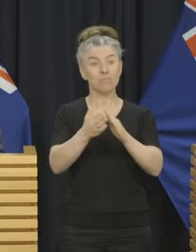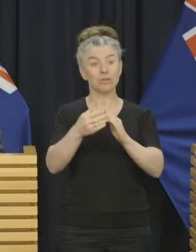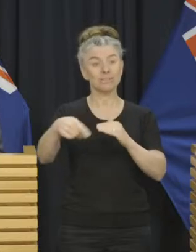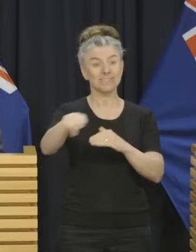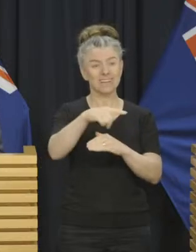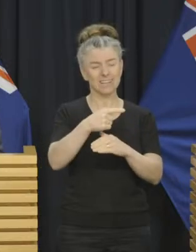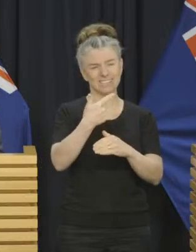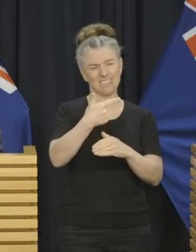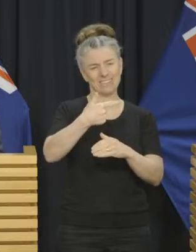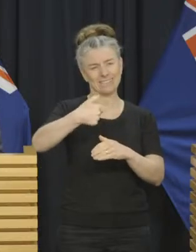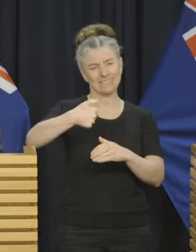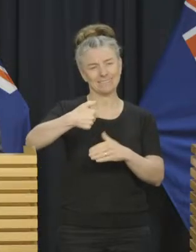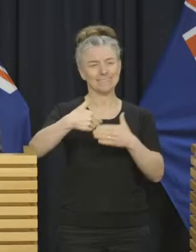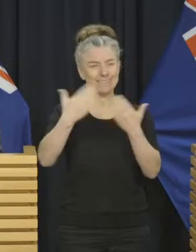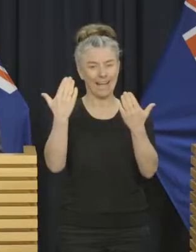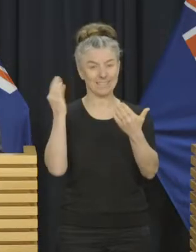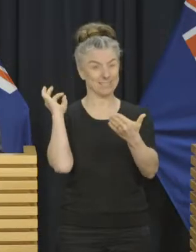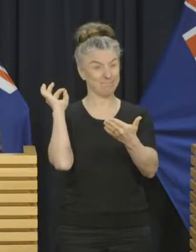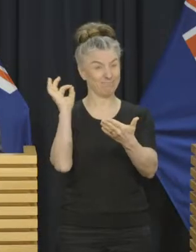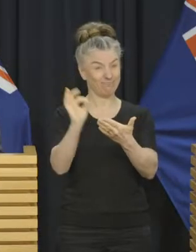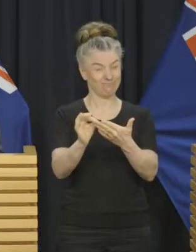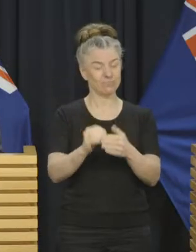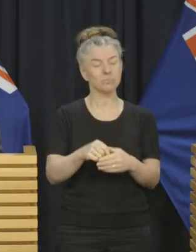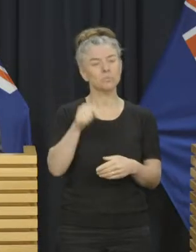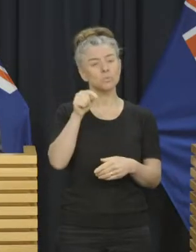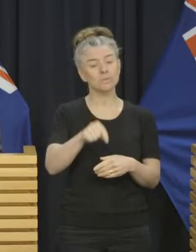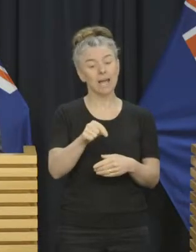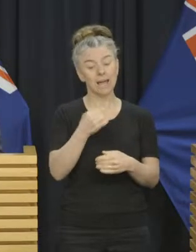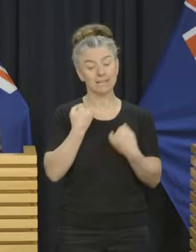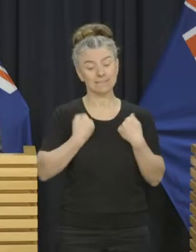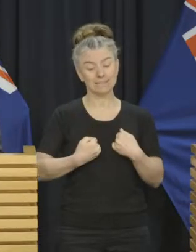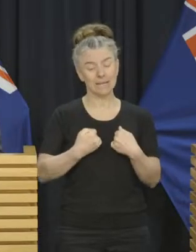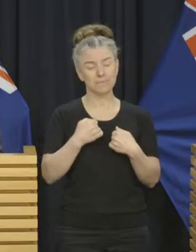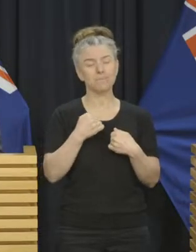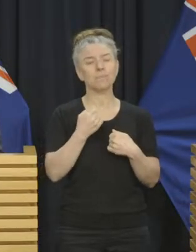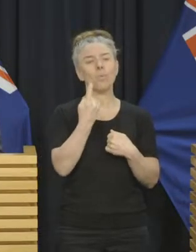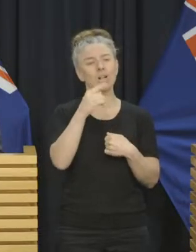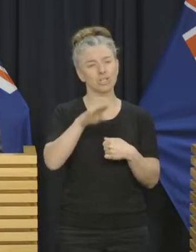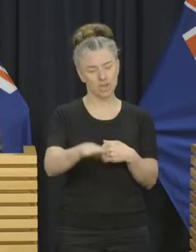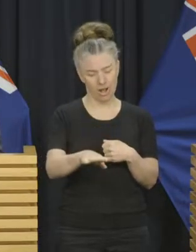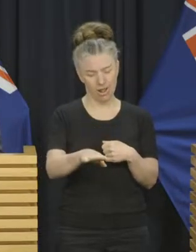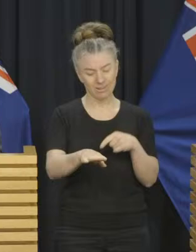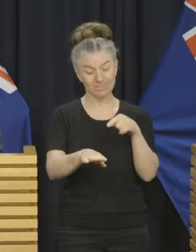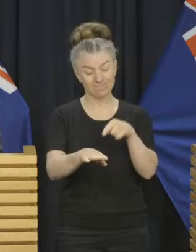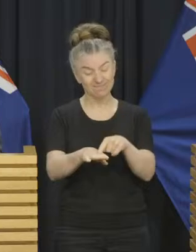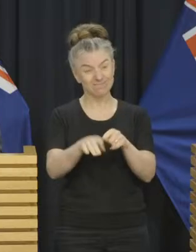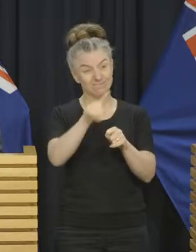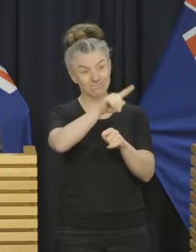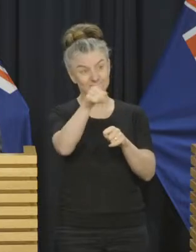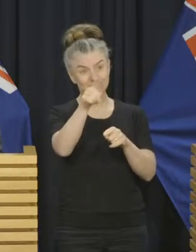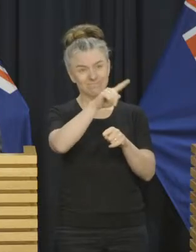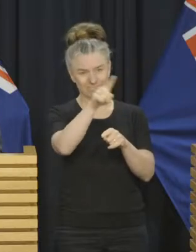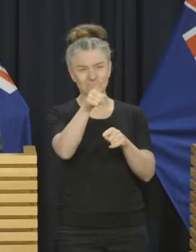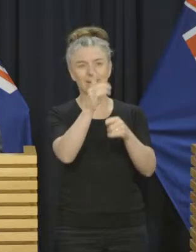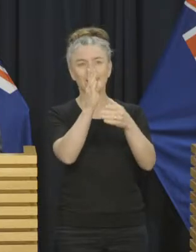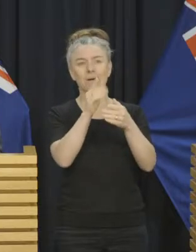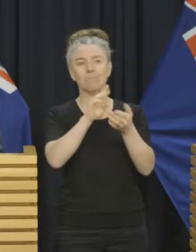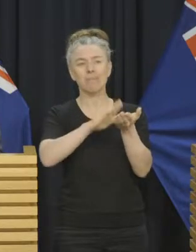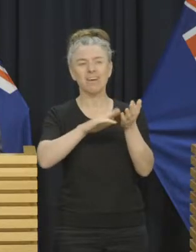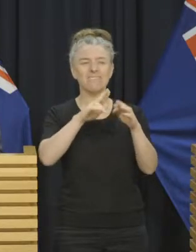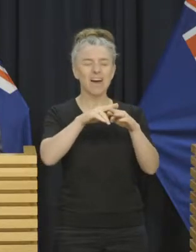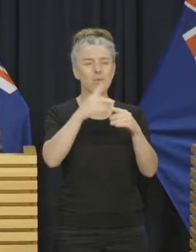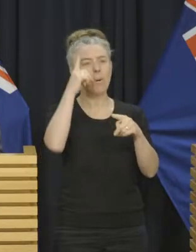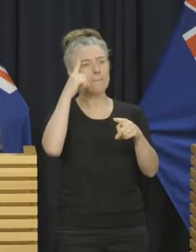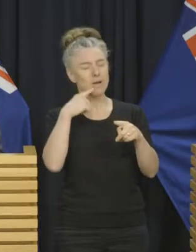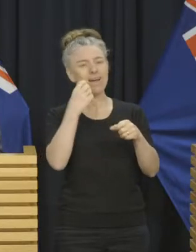unknown source. Today's case is a child of two people, both of whom have previously been reported as cases. They